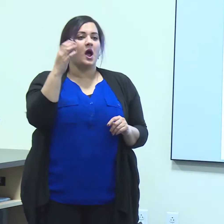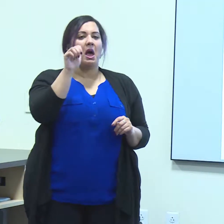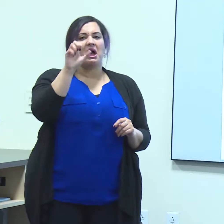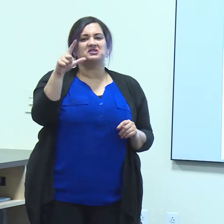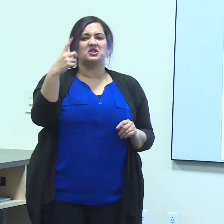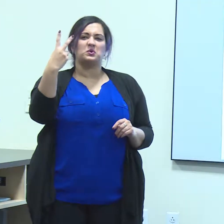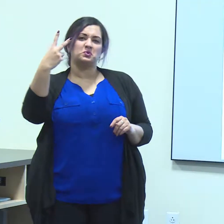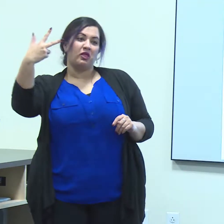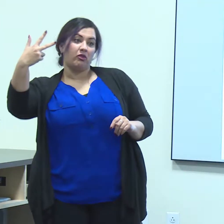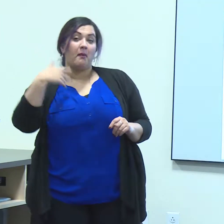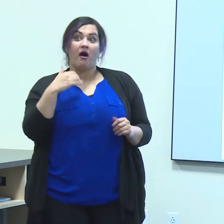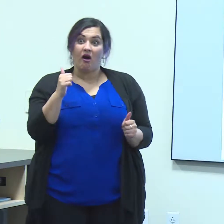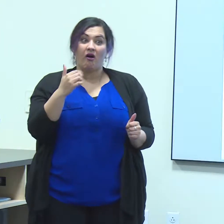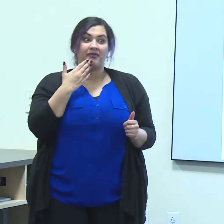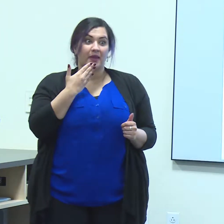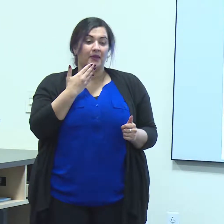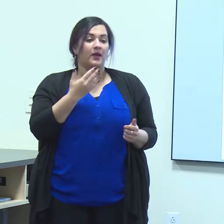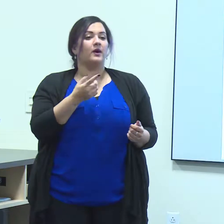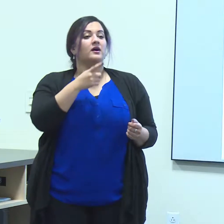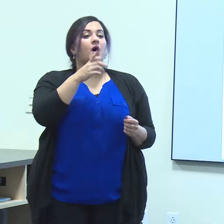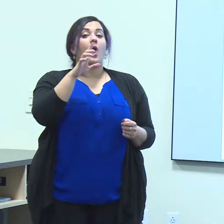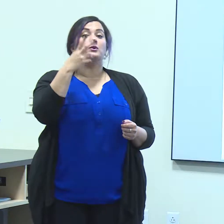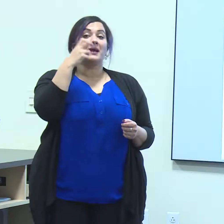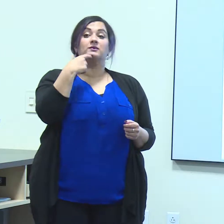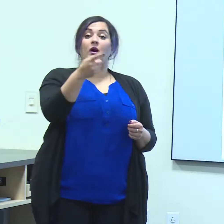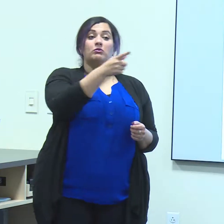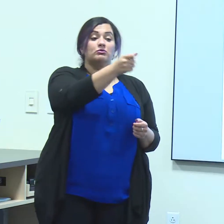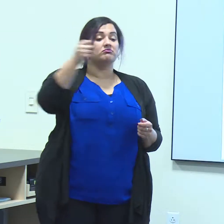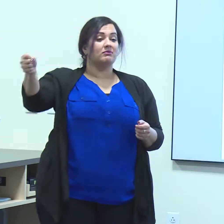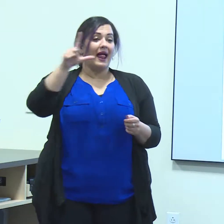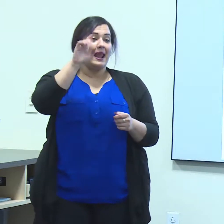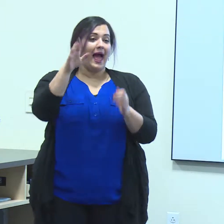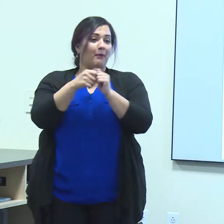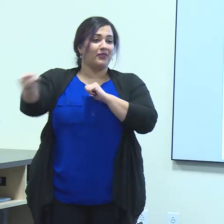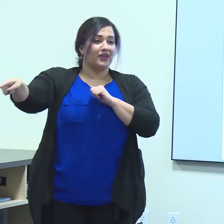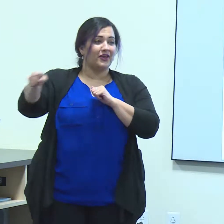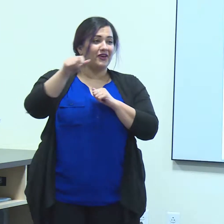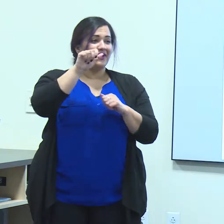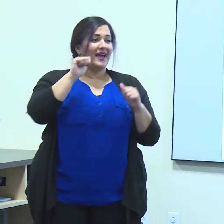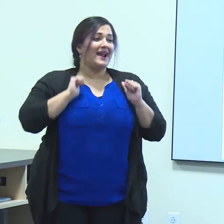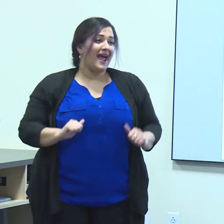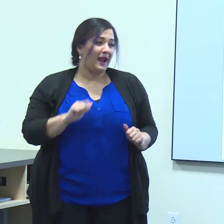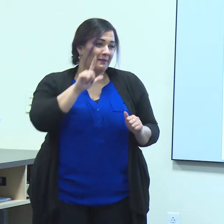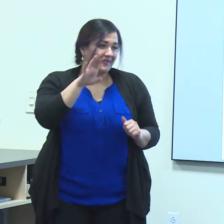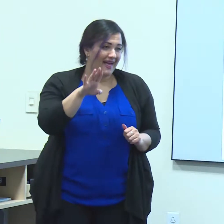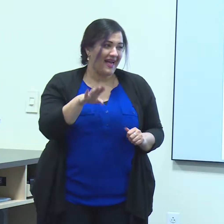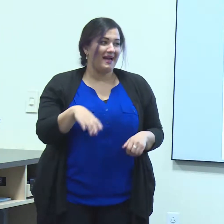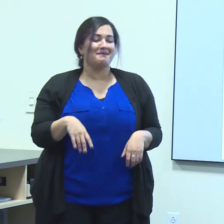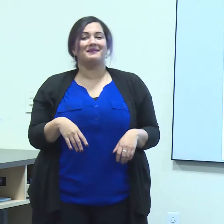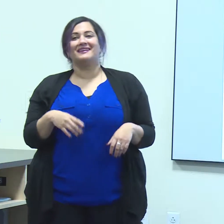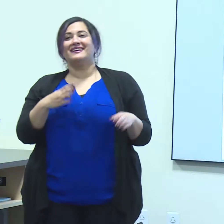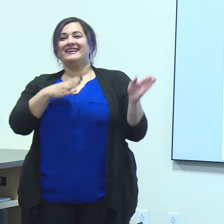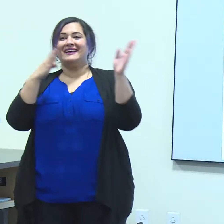They, know ASL 2 or 3. And so they asked if they would go to the lab with me.